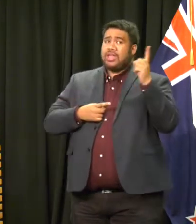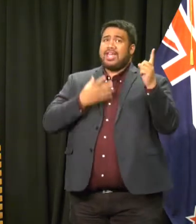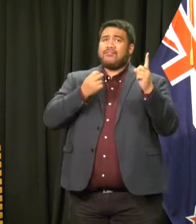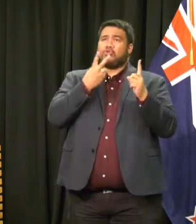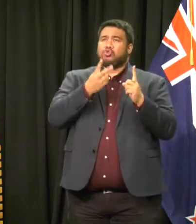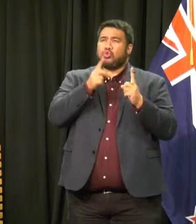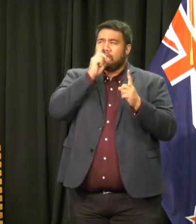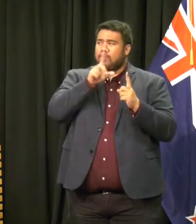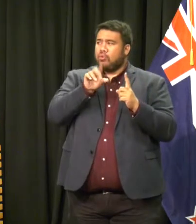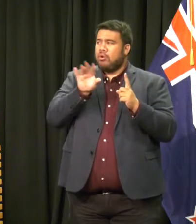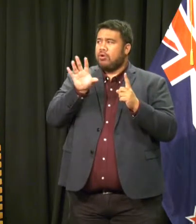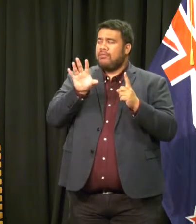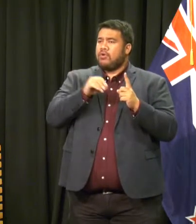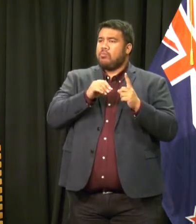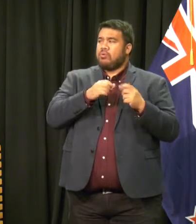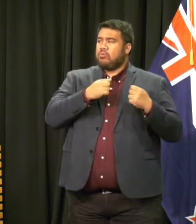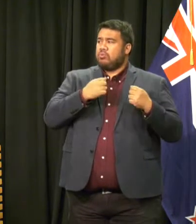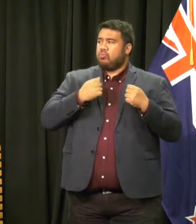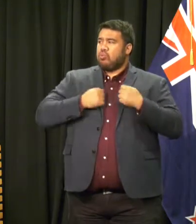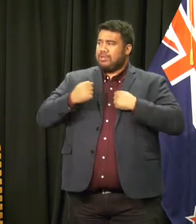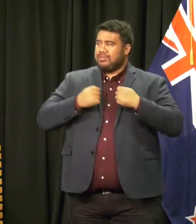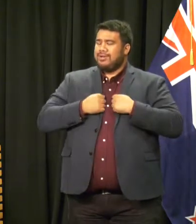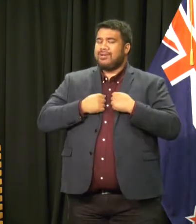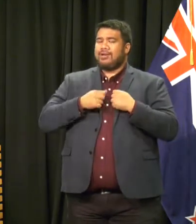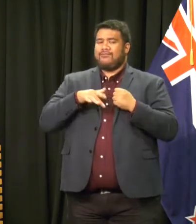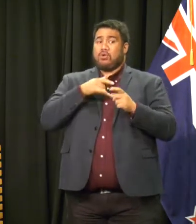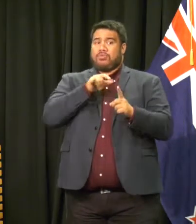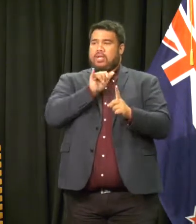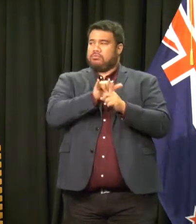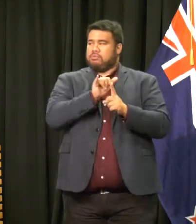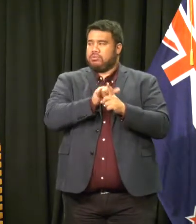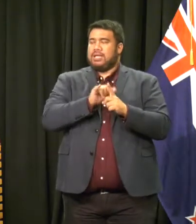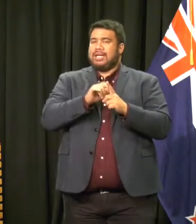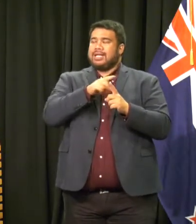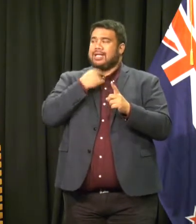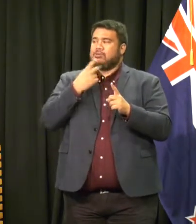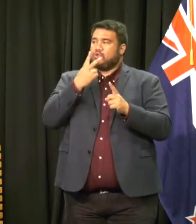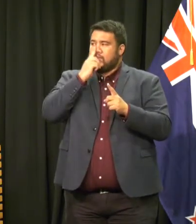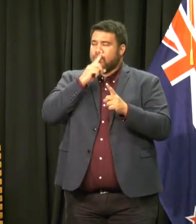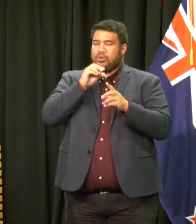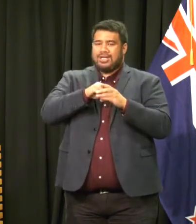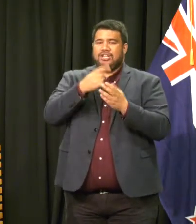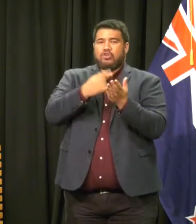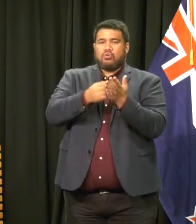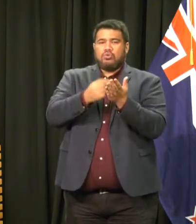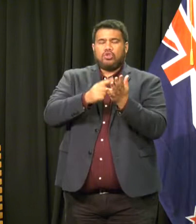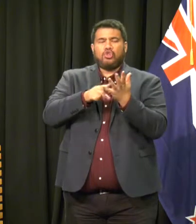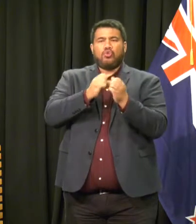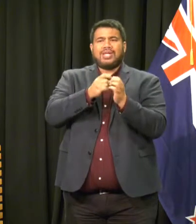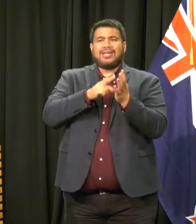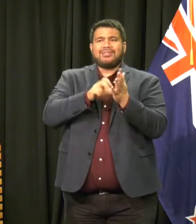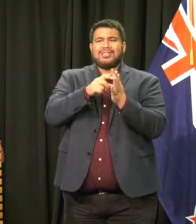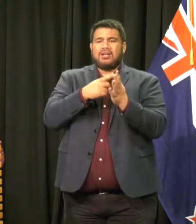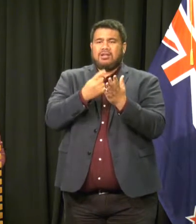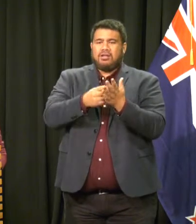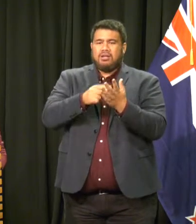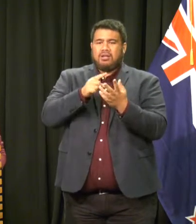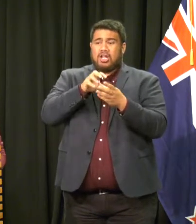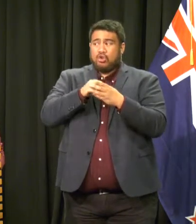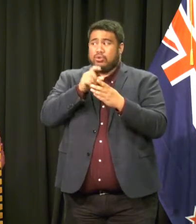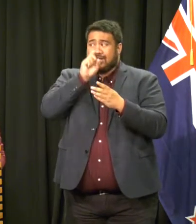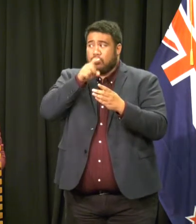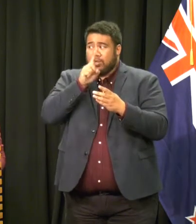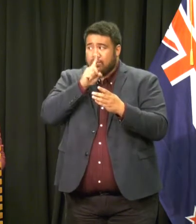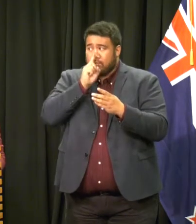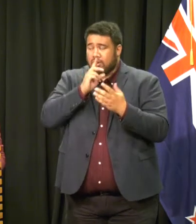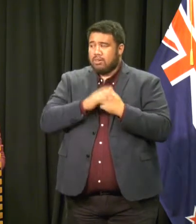2 Rwandan men last year suspected of killing 8 tourists in Uganda, including 2 Kiwis? We were not made aware prior